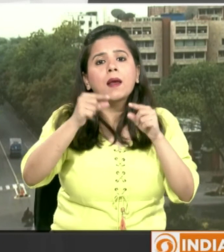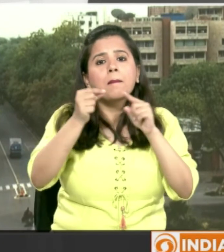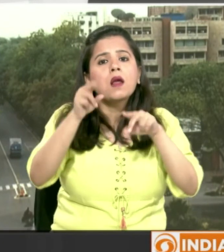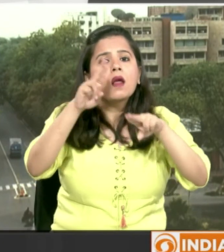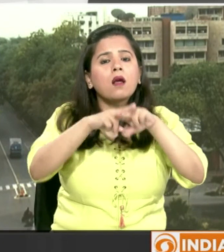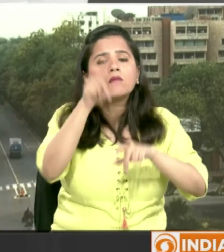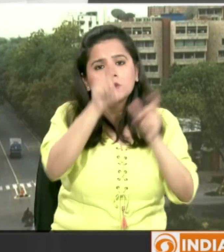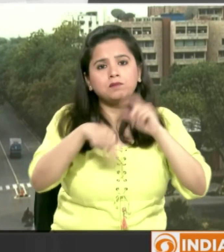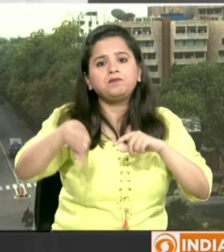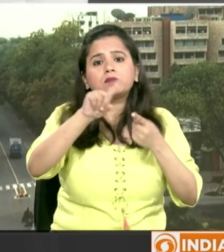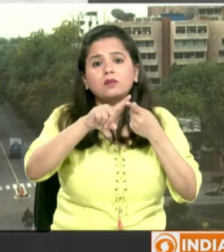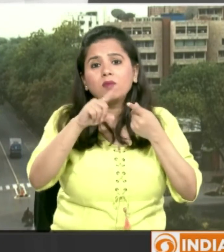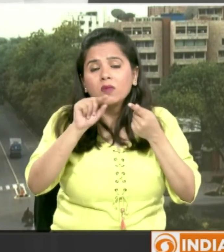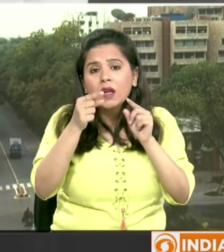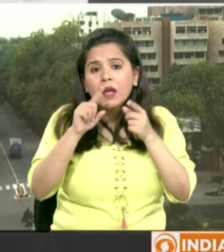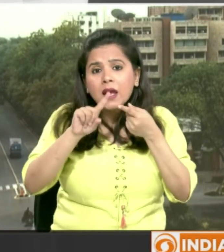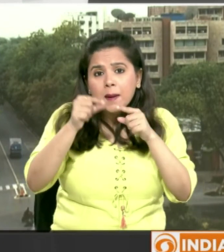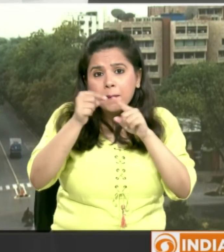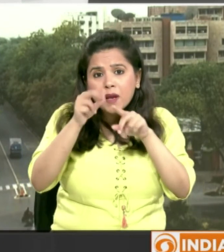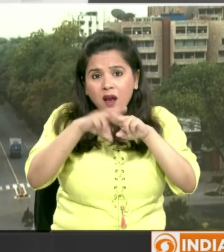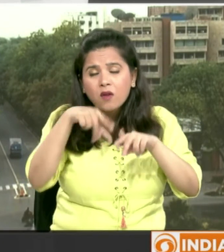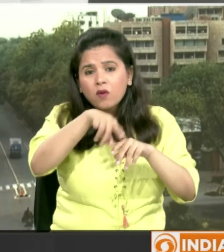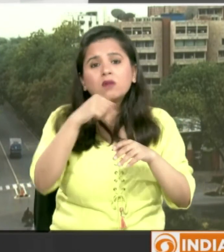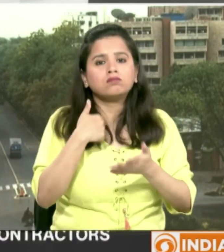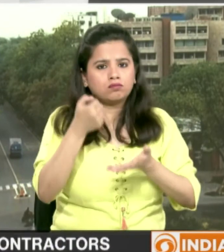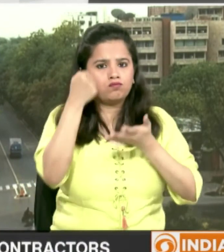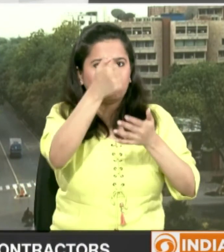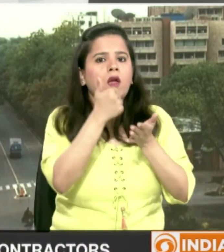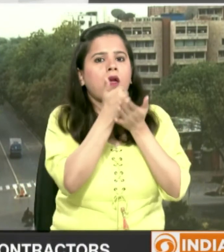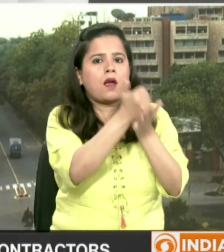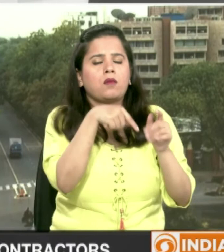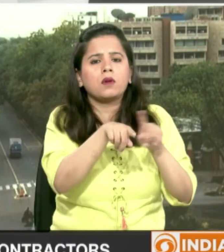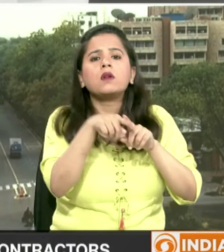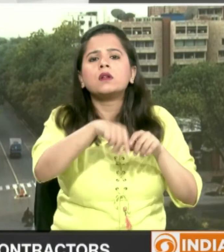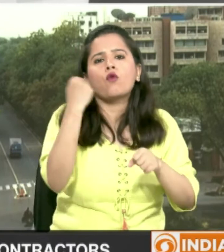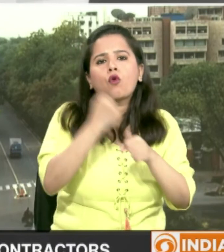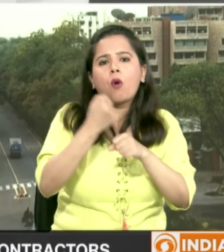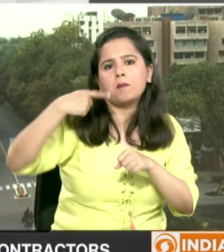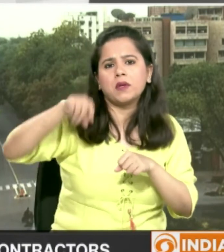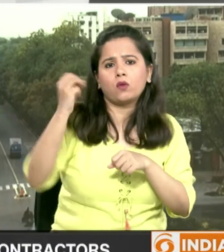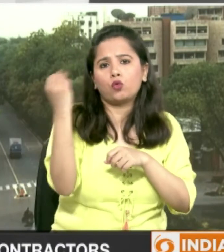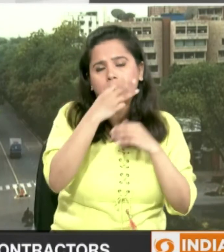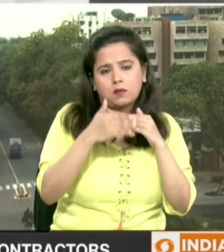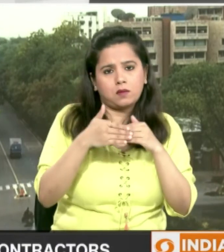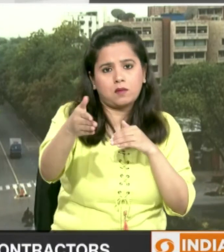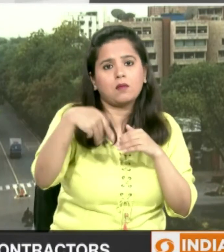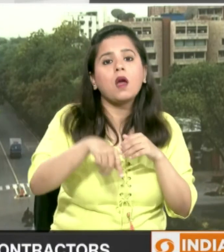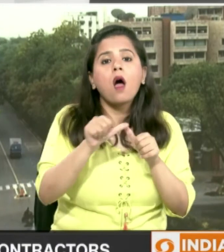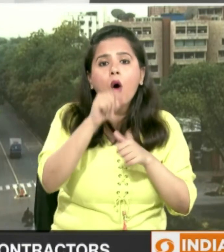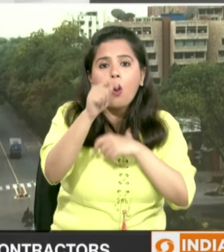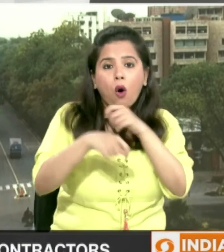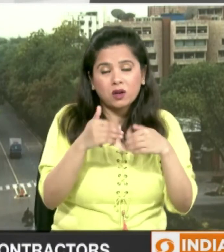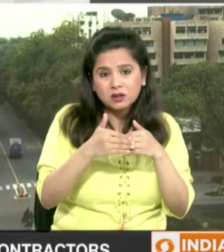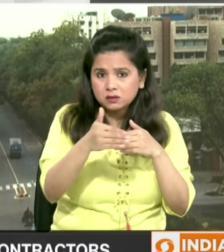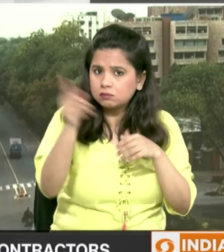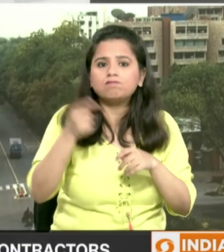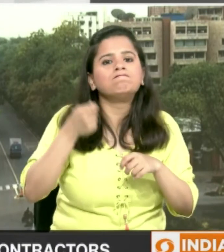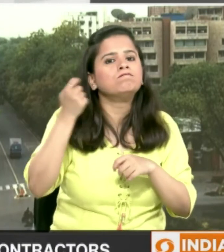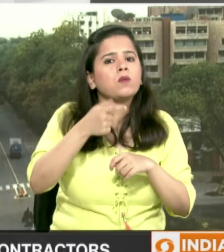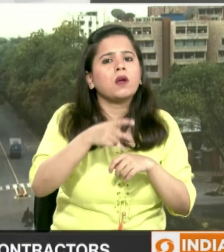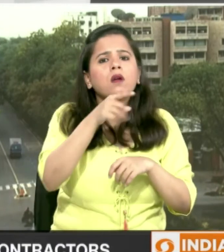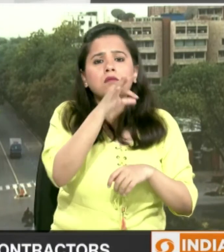EPF establishments. EPF contribution will be paid by the Government of India for another 3 months till August and will benefit more